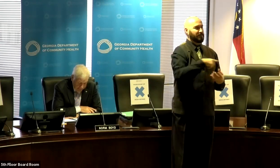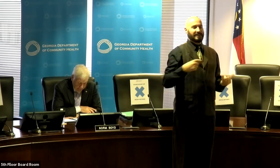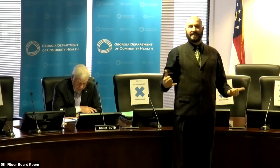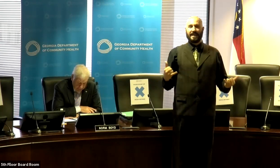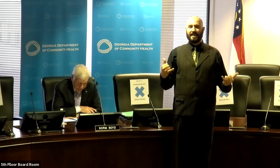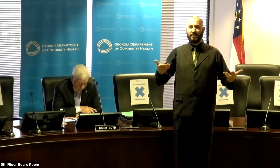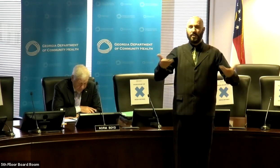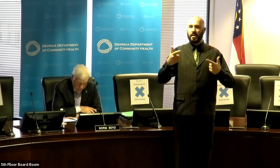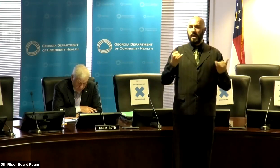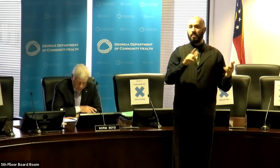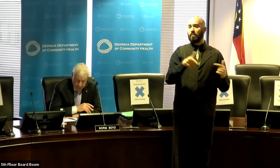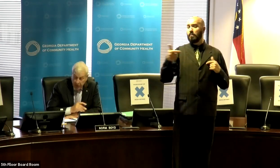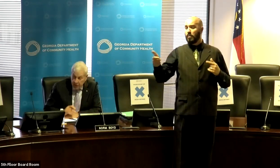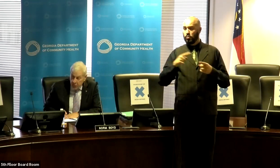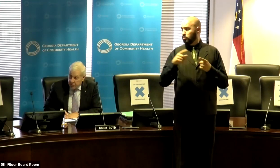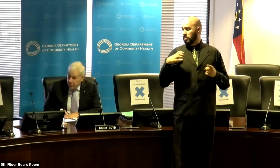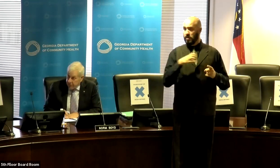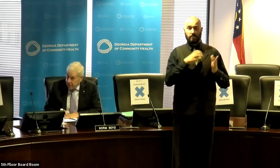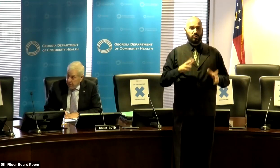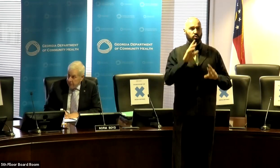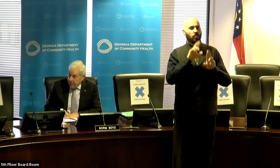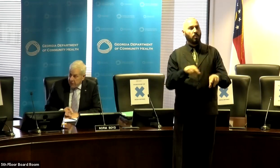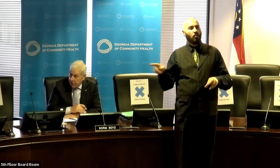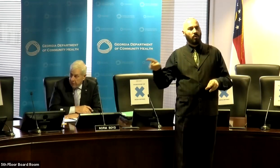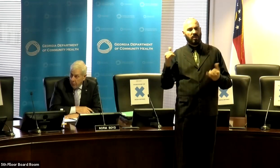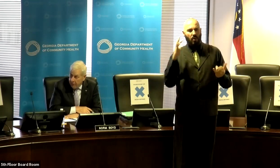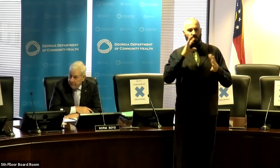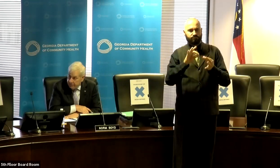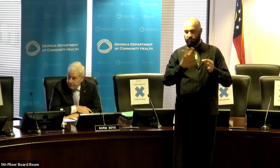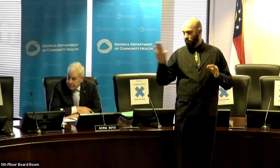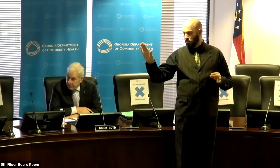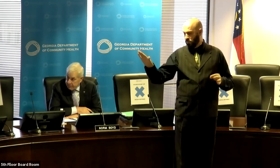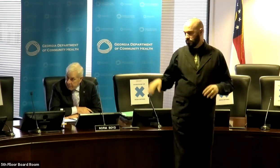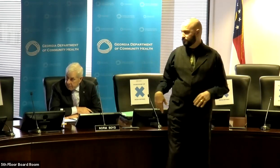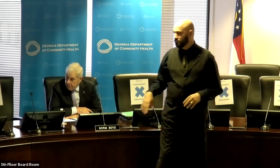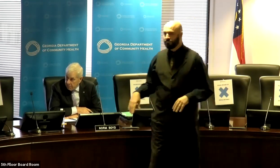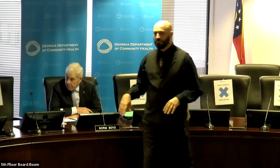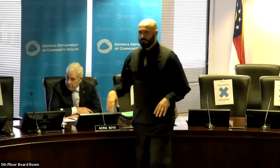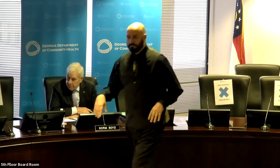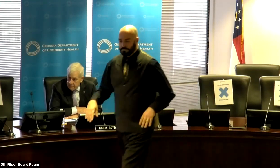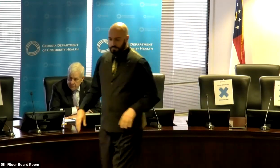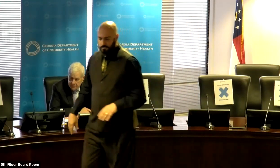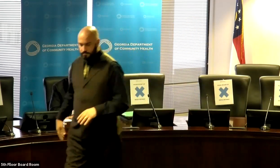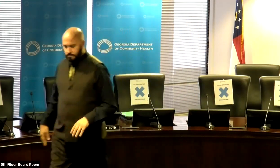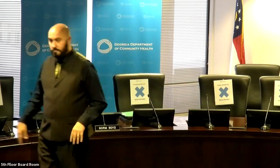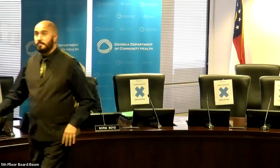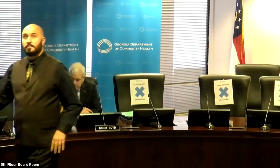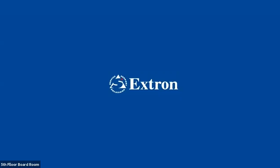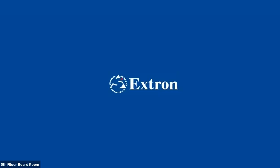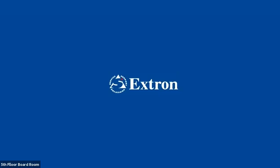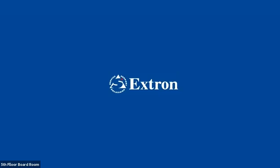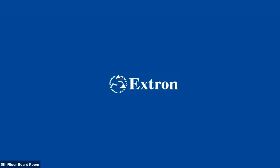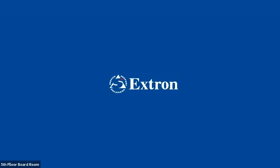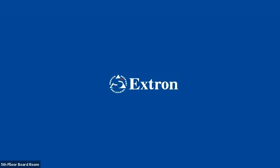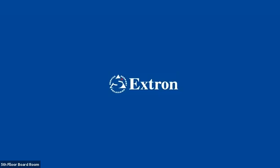the commissioner's report. So Commissioner Doggle, would you please give us your report? Good morning. Thank you, Mr. Chairman. And thank you to all